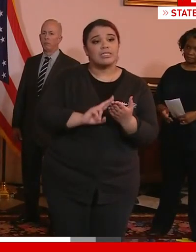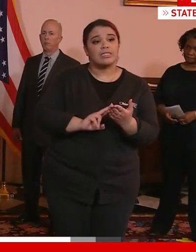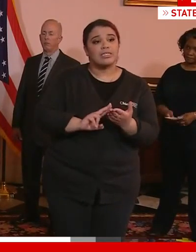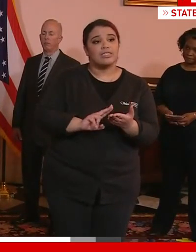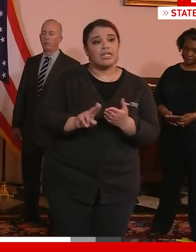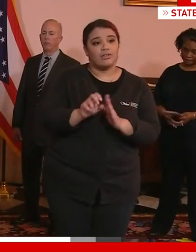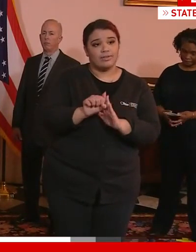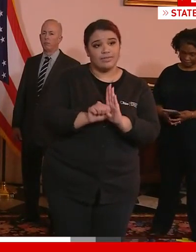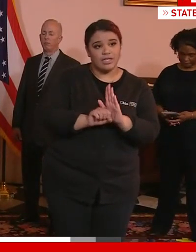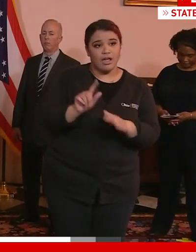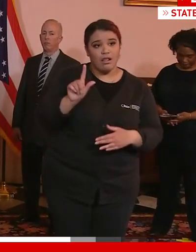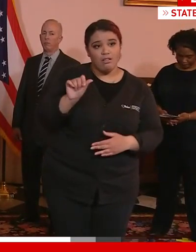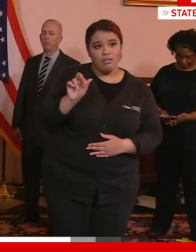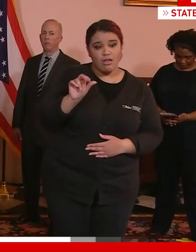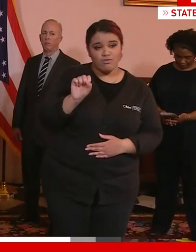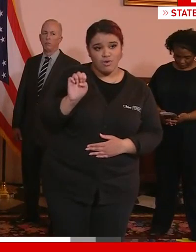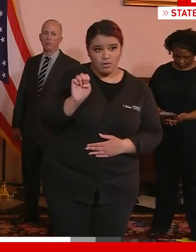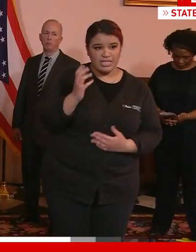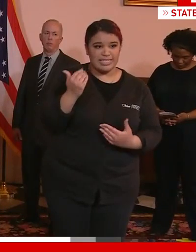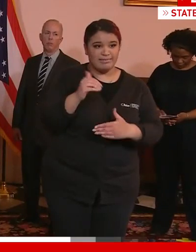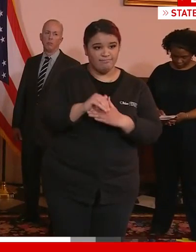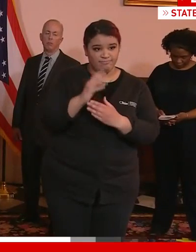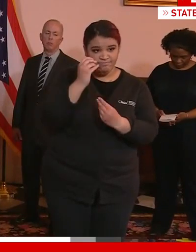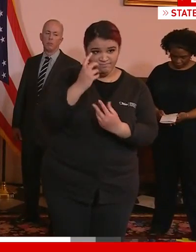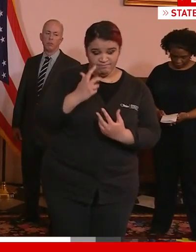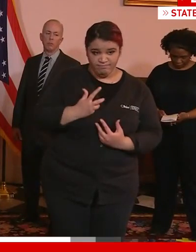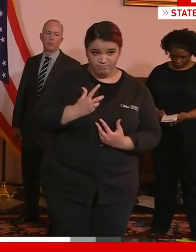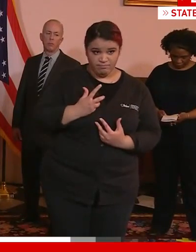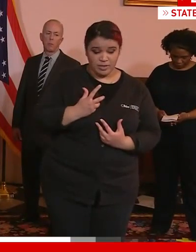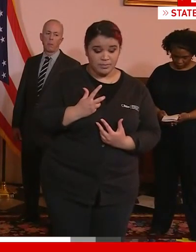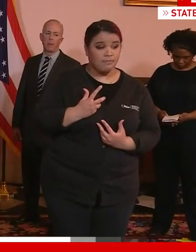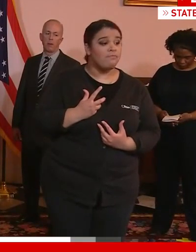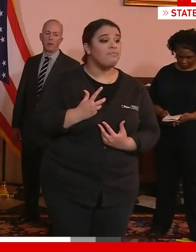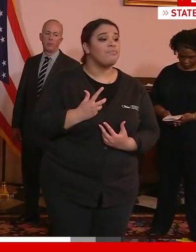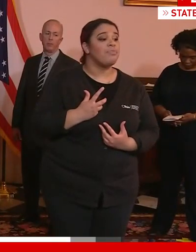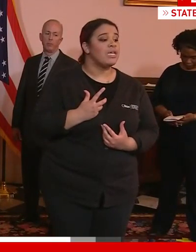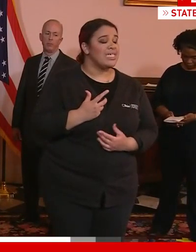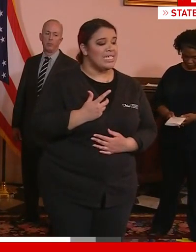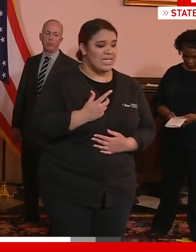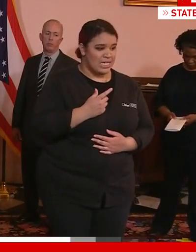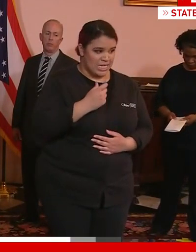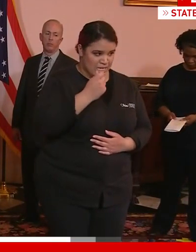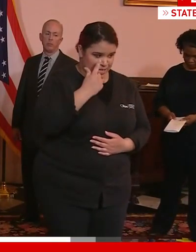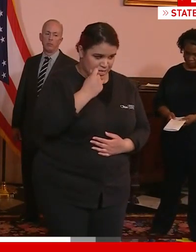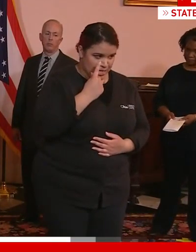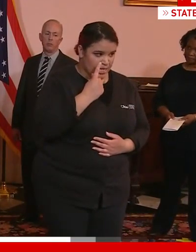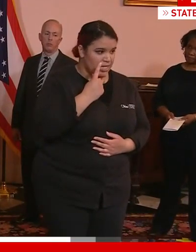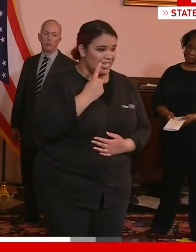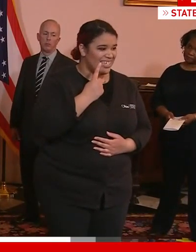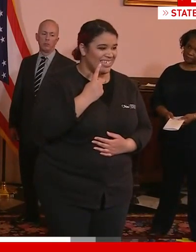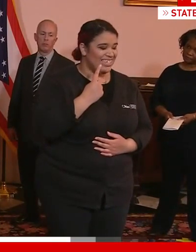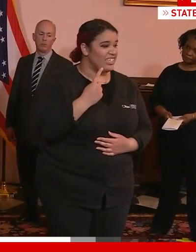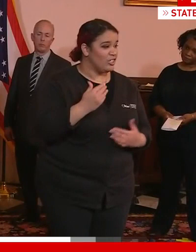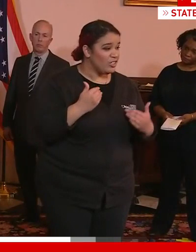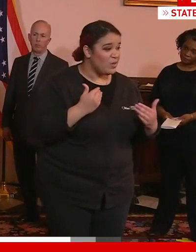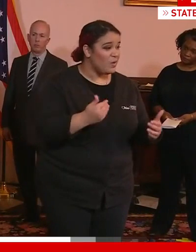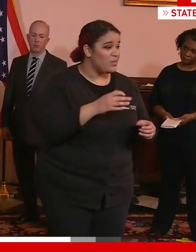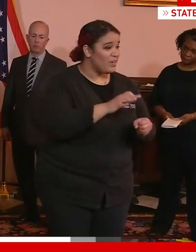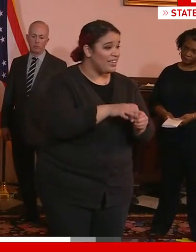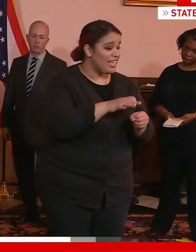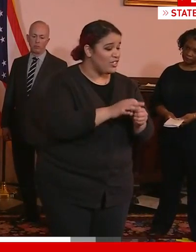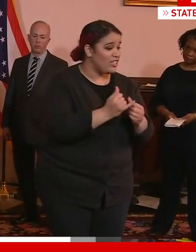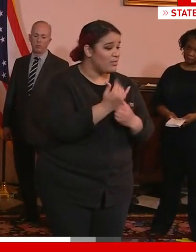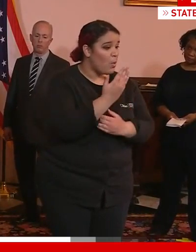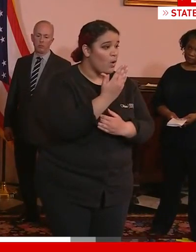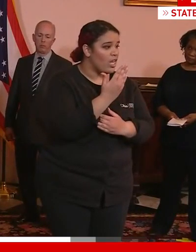emphasized last night is that it would be impossible for him to have run the election this morning because of